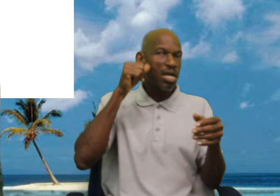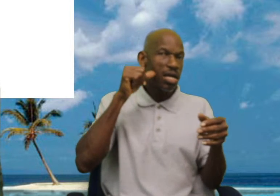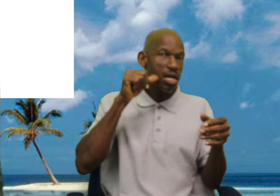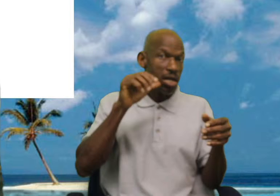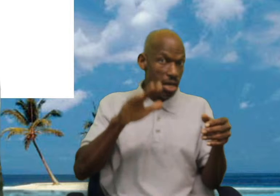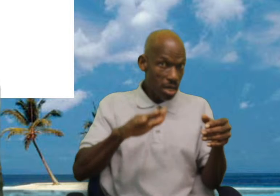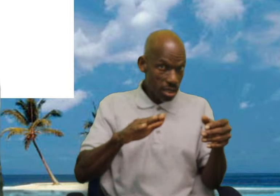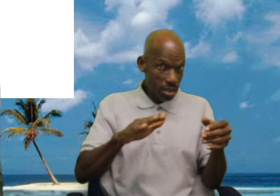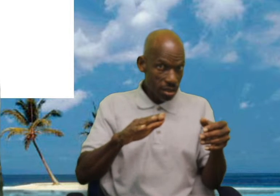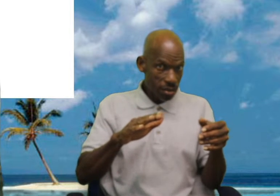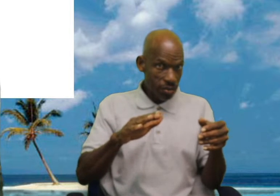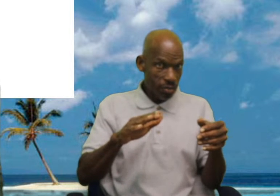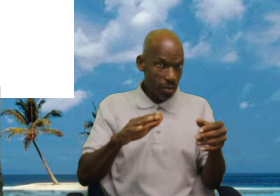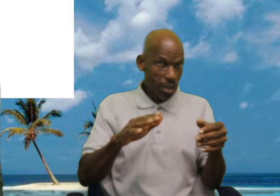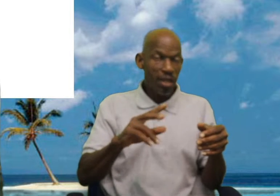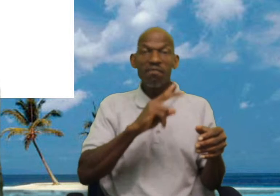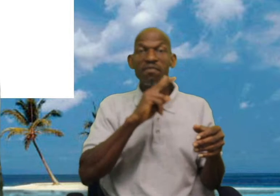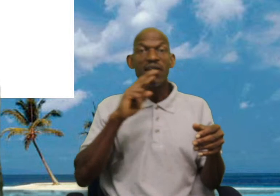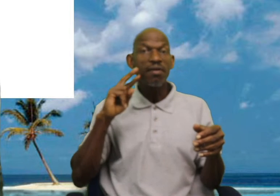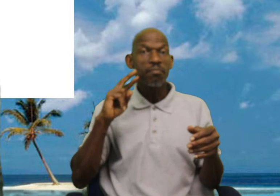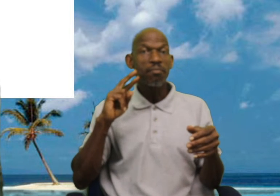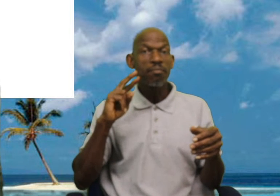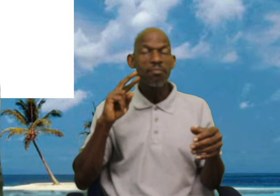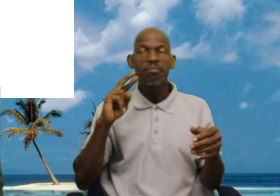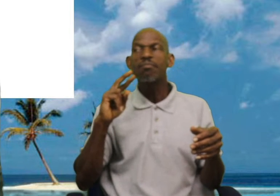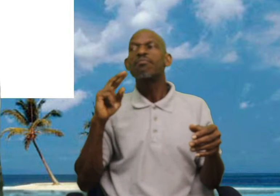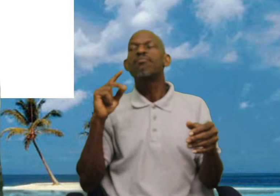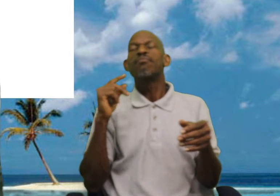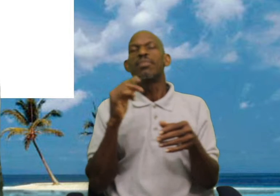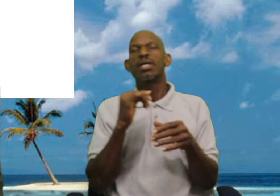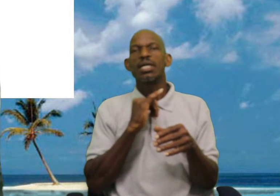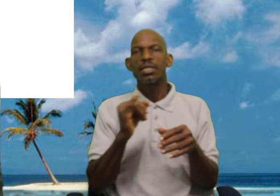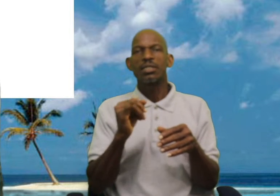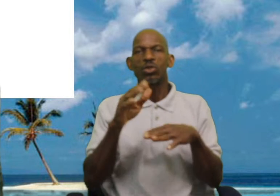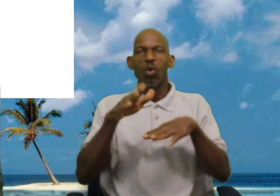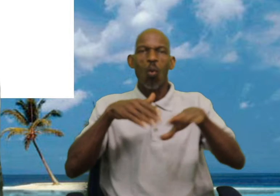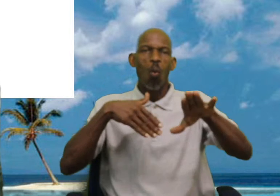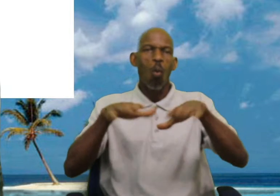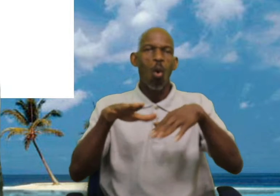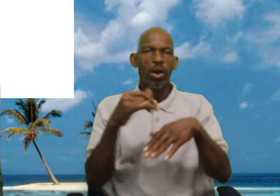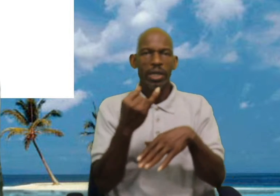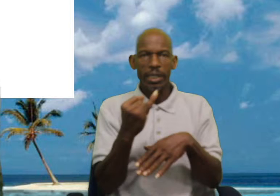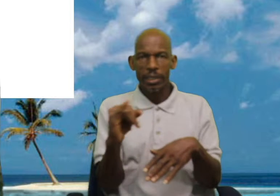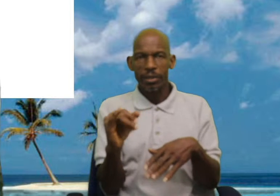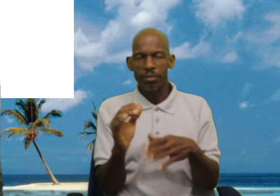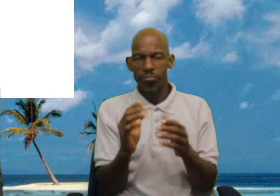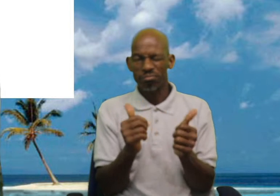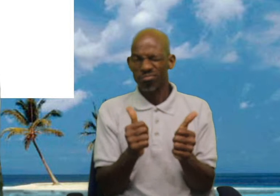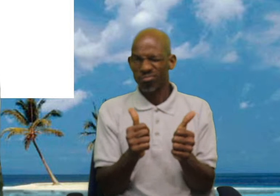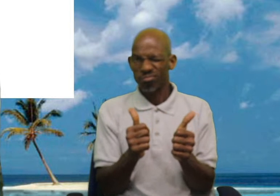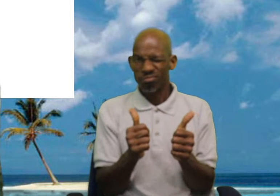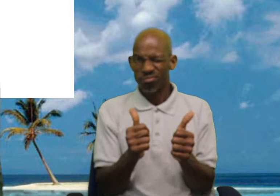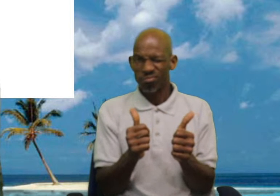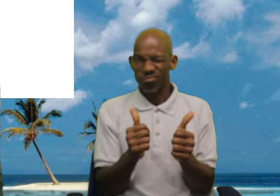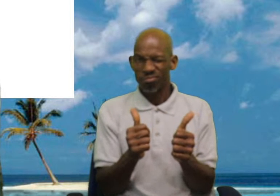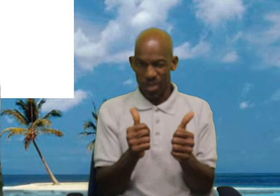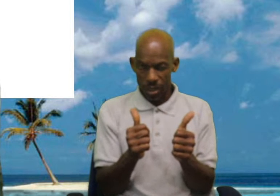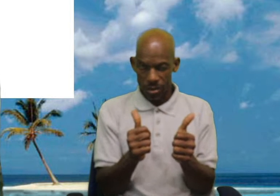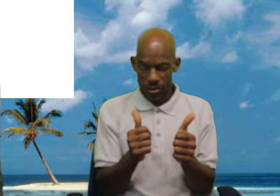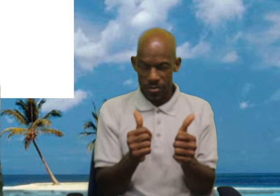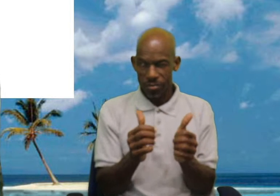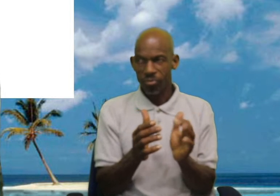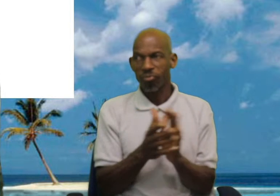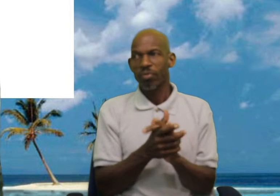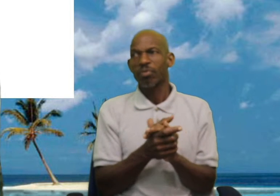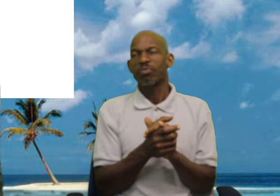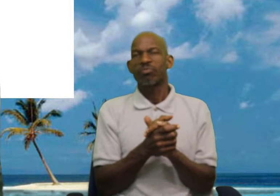subject, right? The subject of the sentence is what we are focusing on when we are having a conversation,